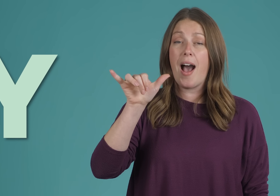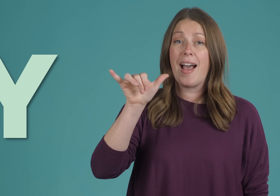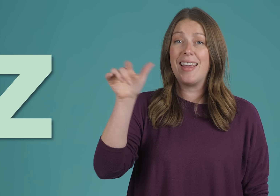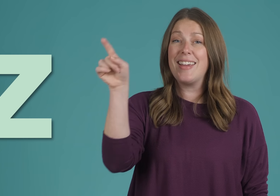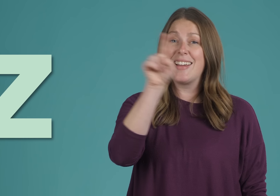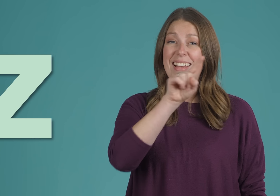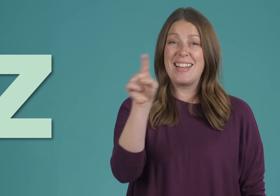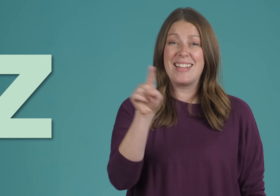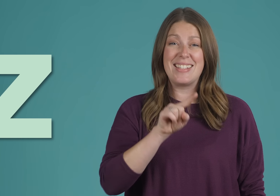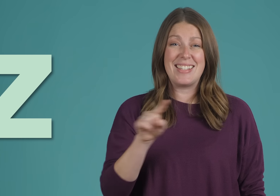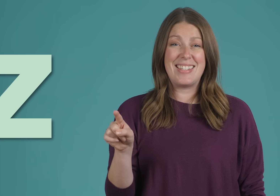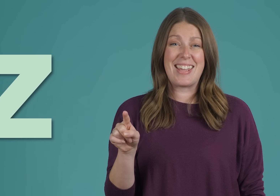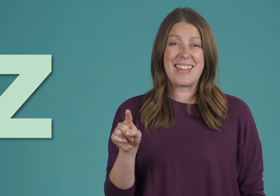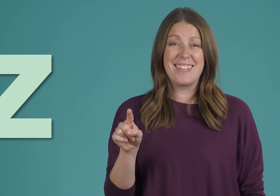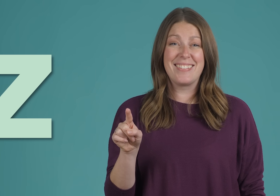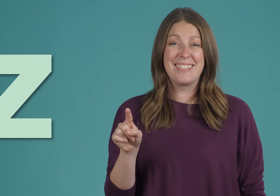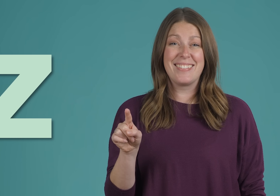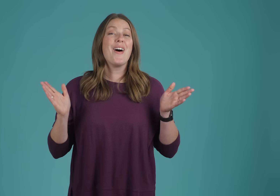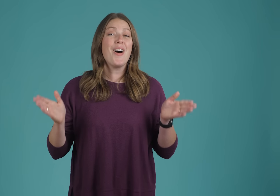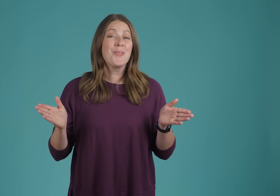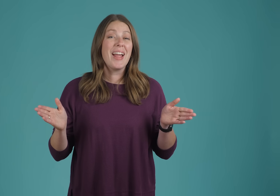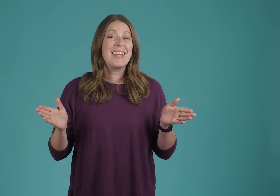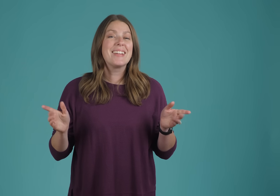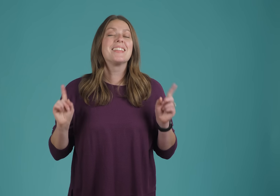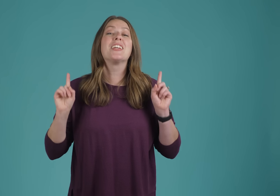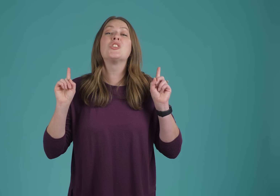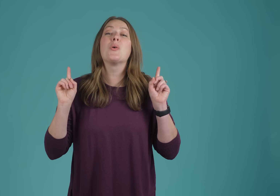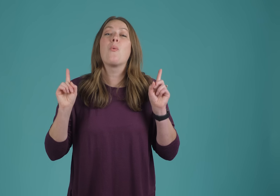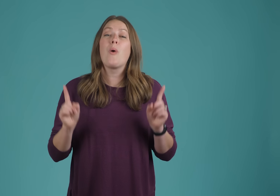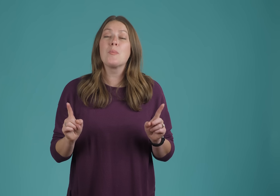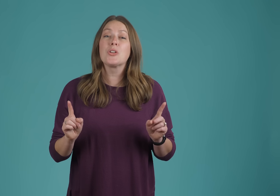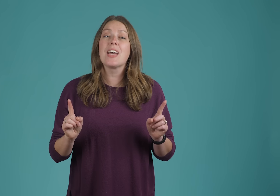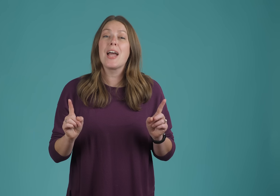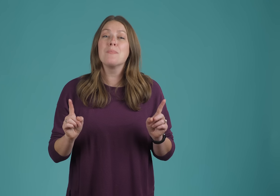Y, Z. All right, let's do it one more time,